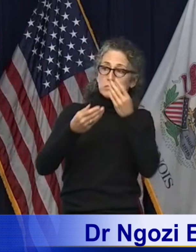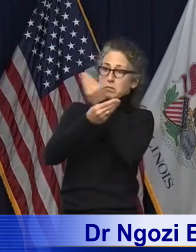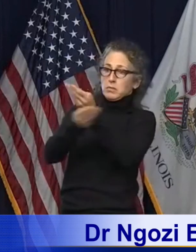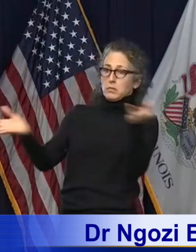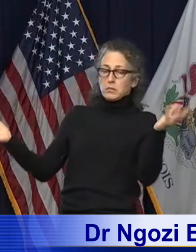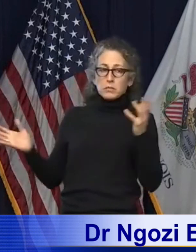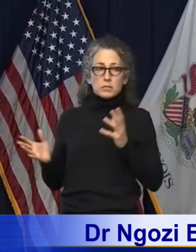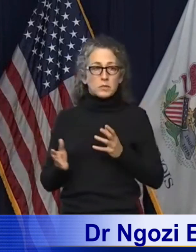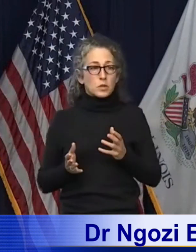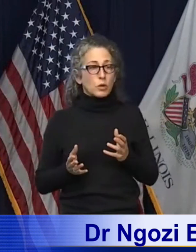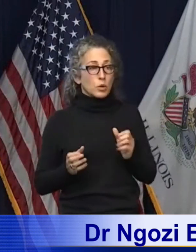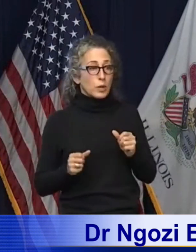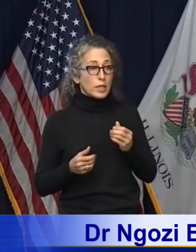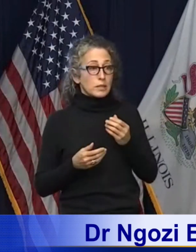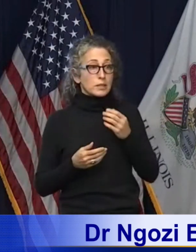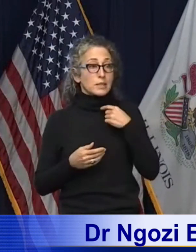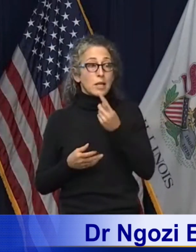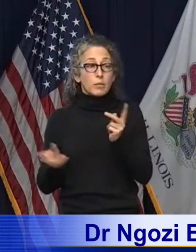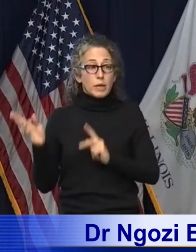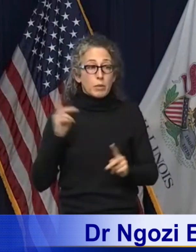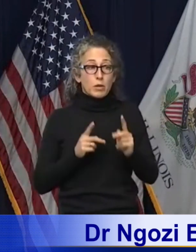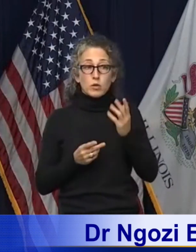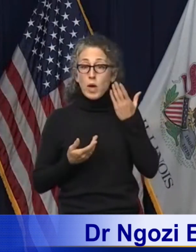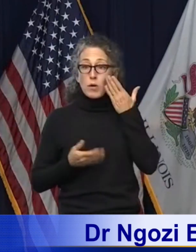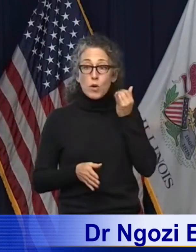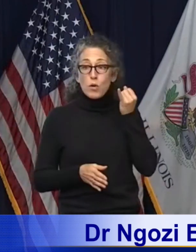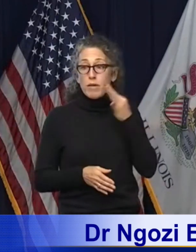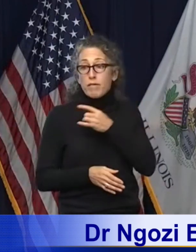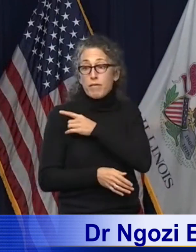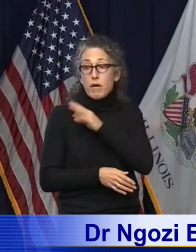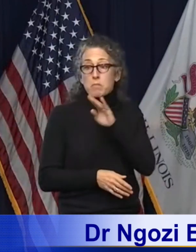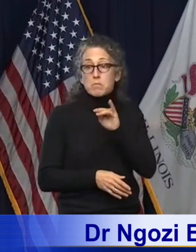vaccine. So I don't know if she was aware or not.